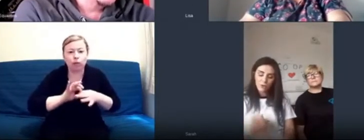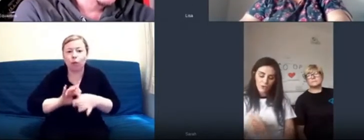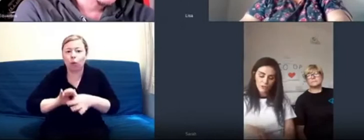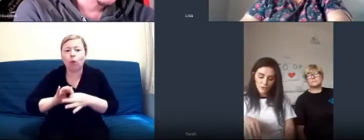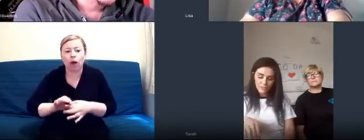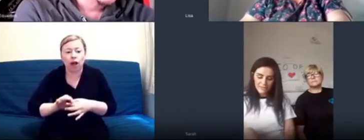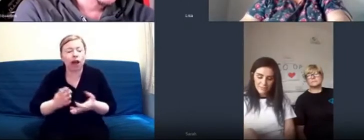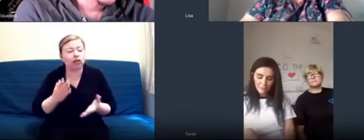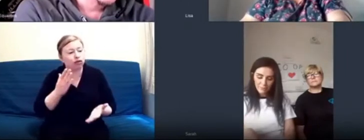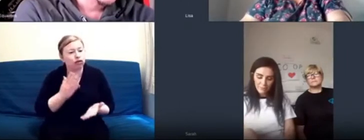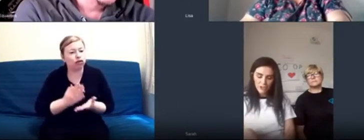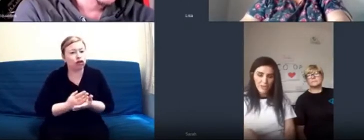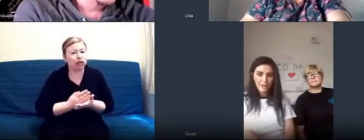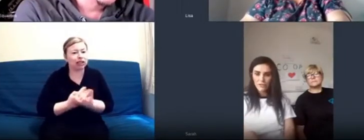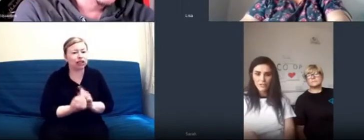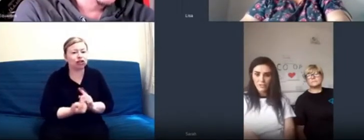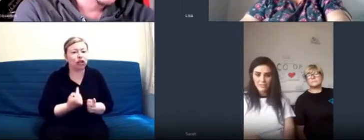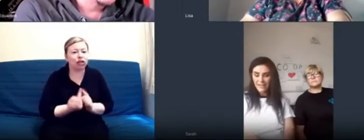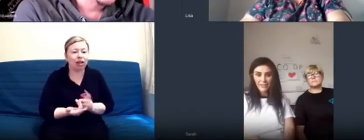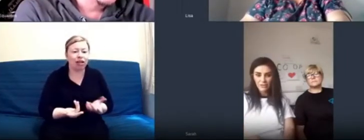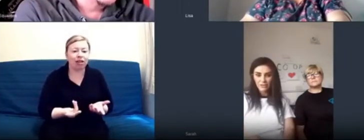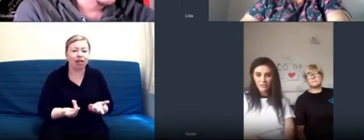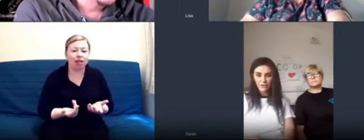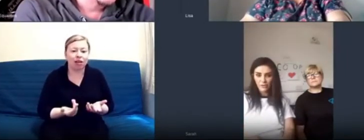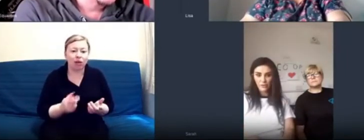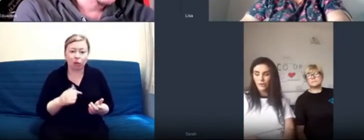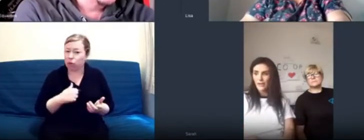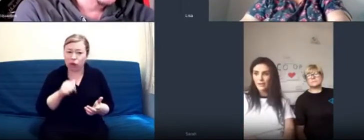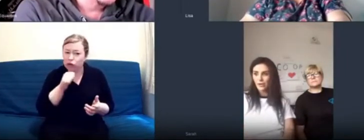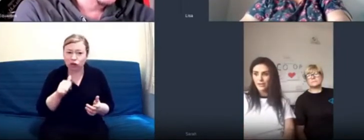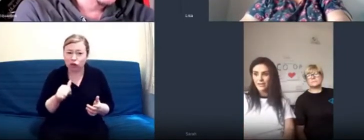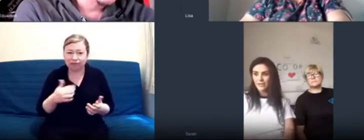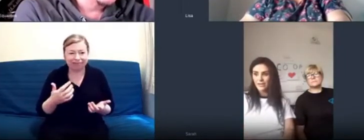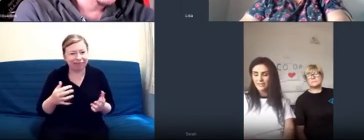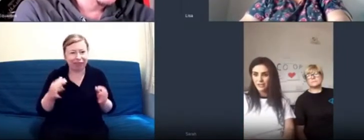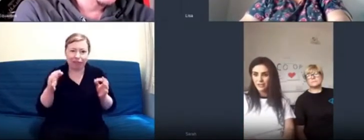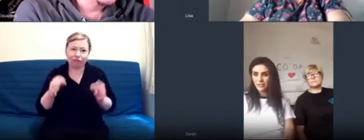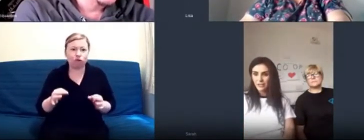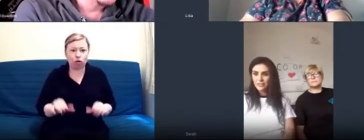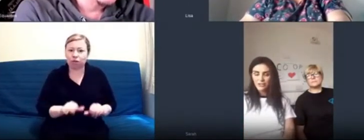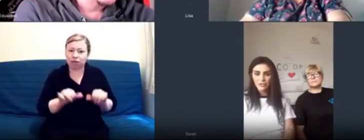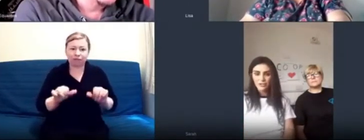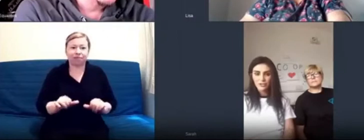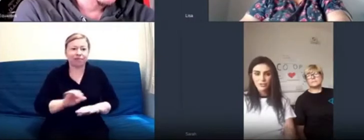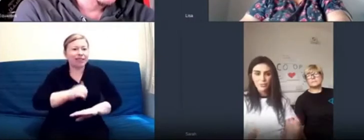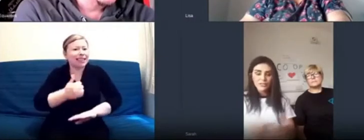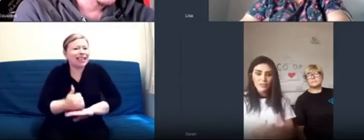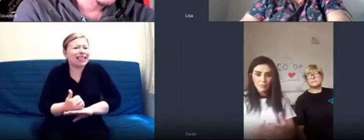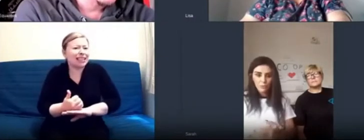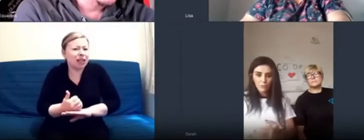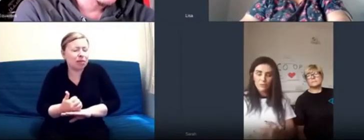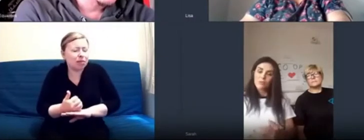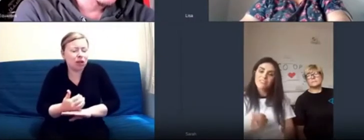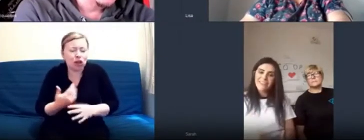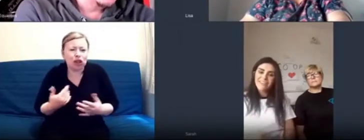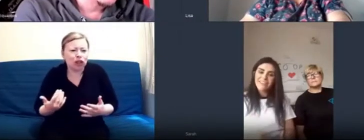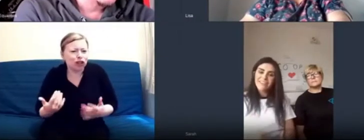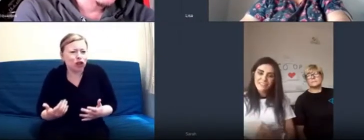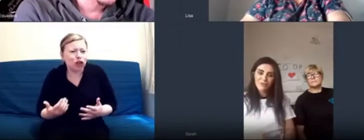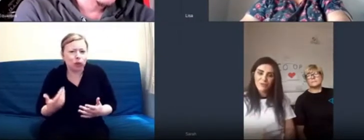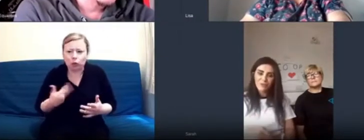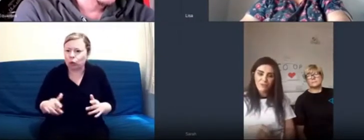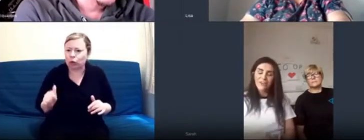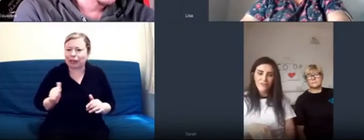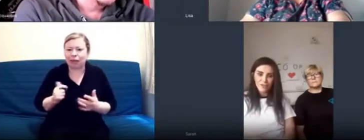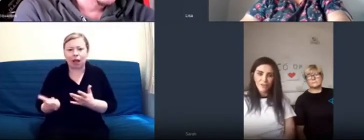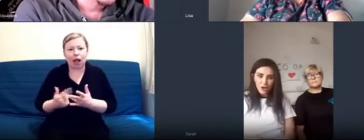the day, because we're not established, I wouldn't expect any other formal organisation to want to come on board with us, because they need to